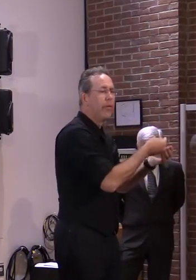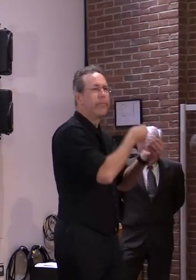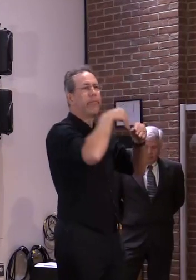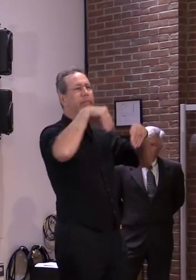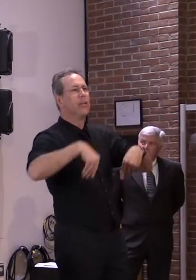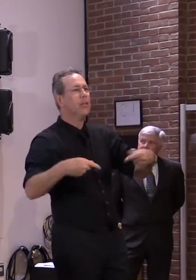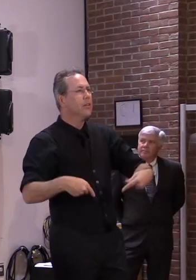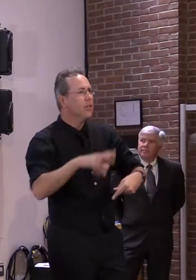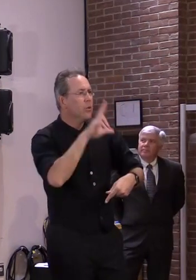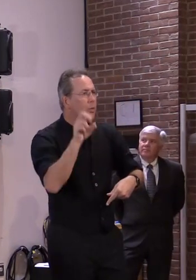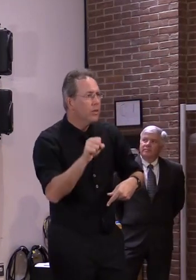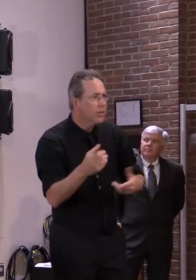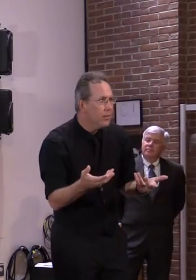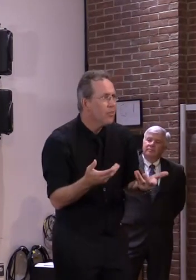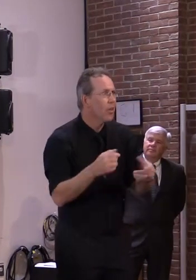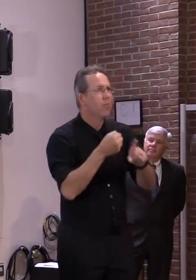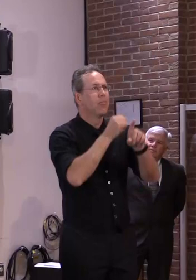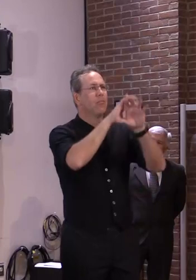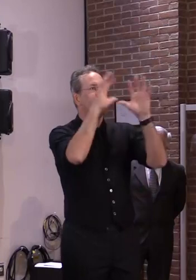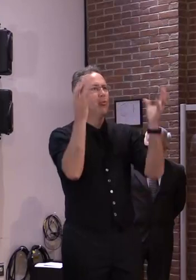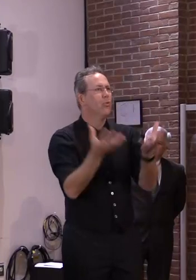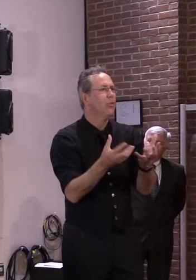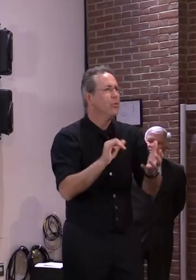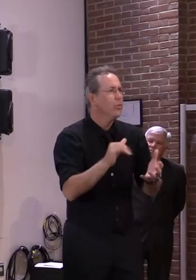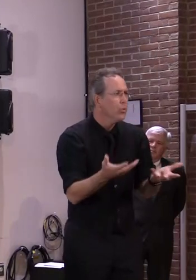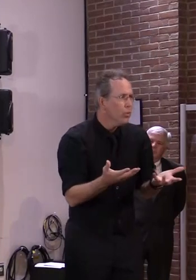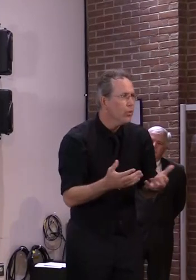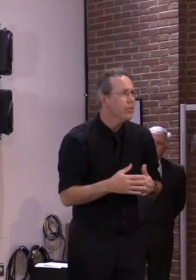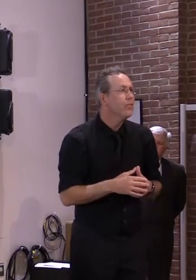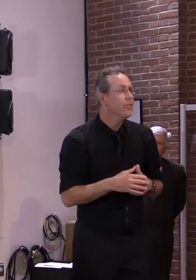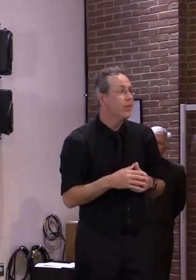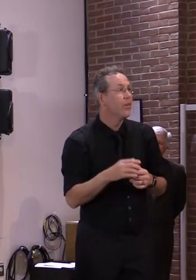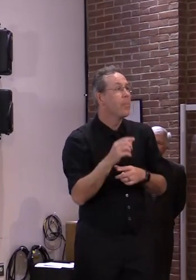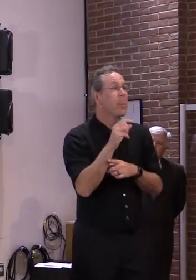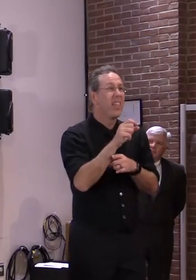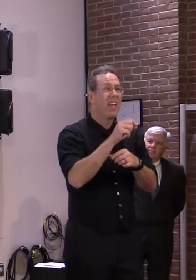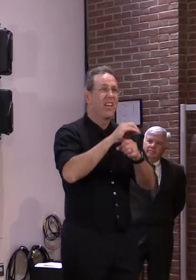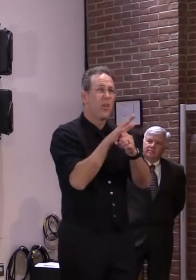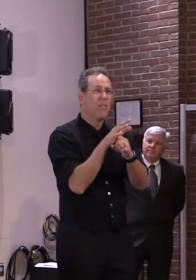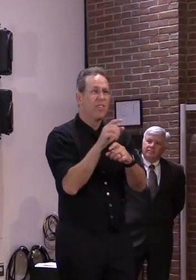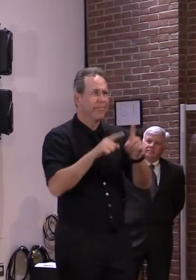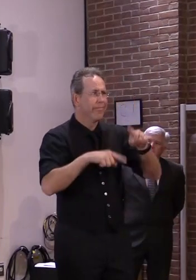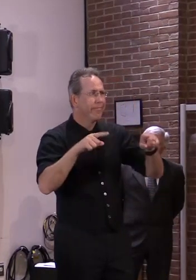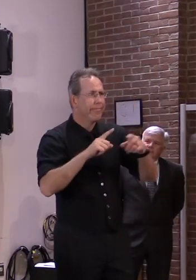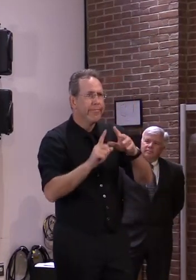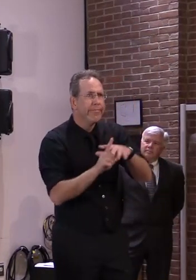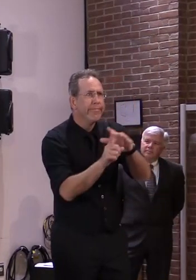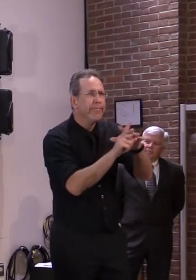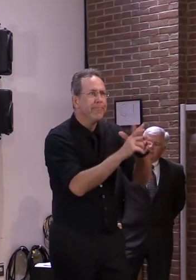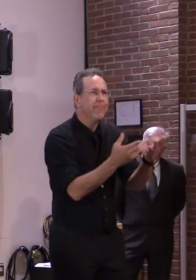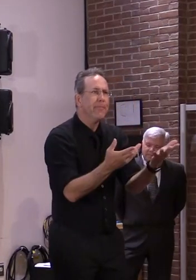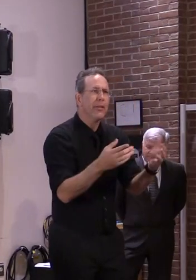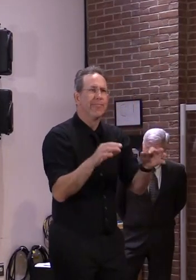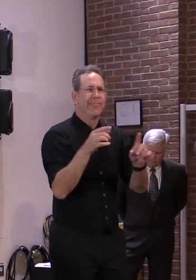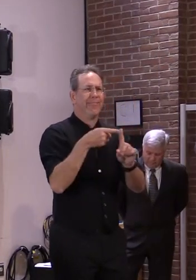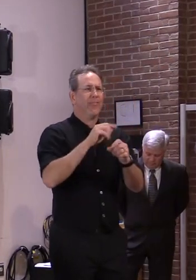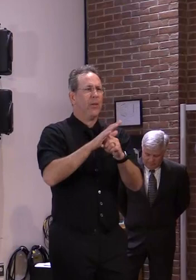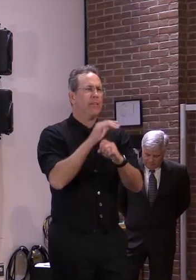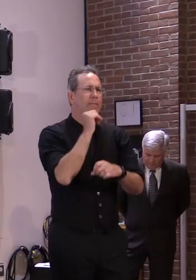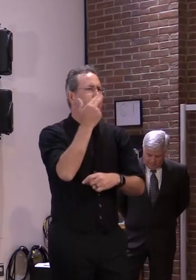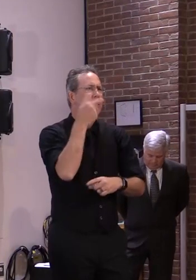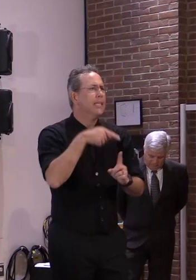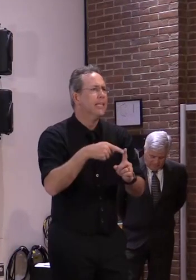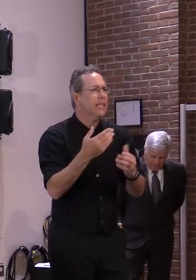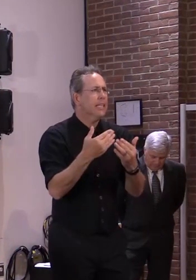for. But, you know, with regard to restrictions in Vermont, again, with a very highly vaccinated